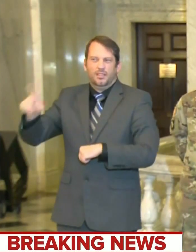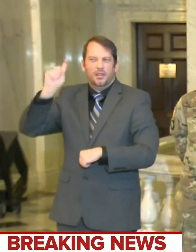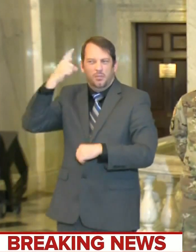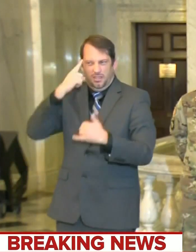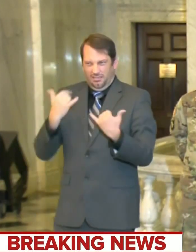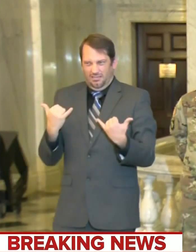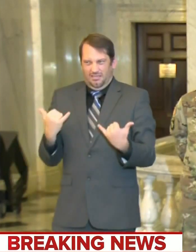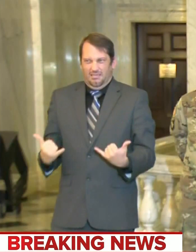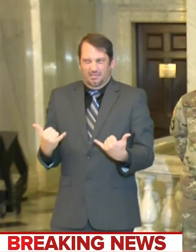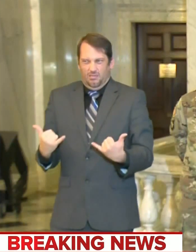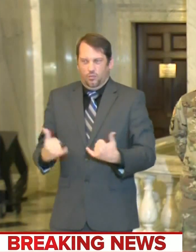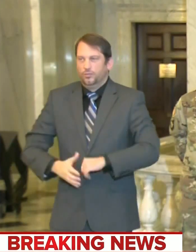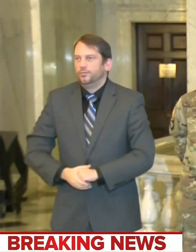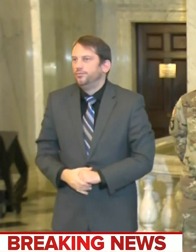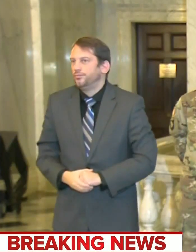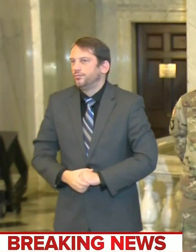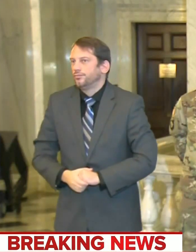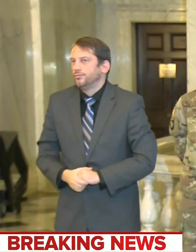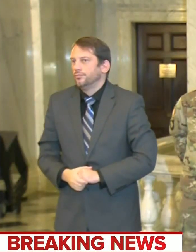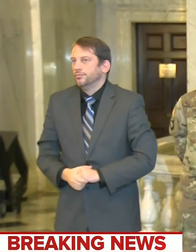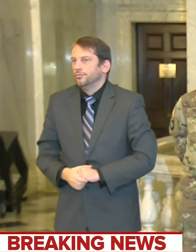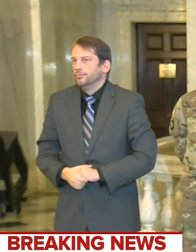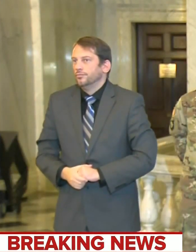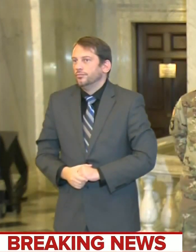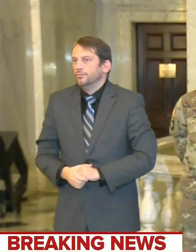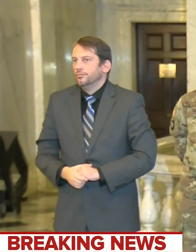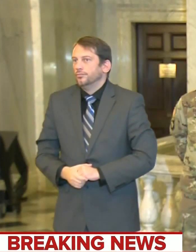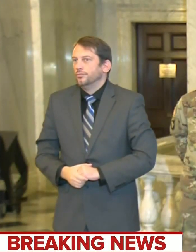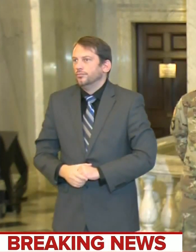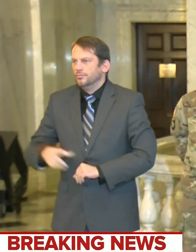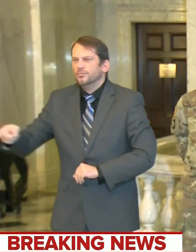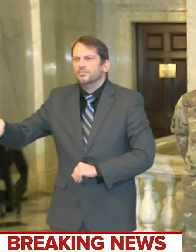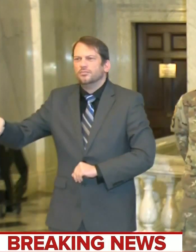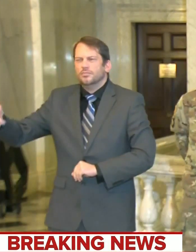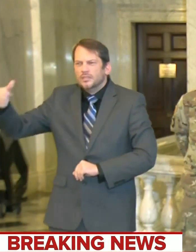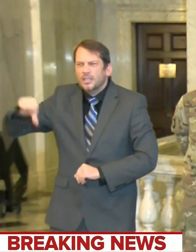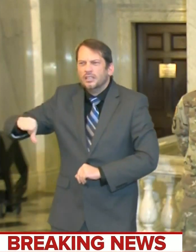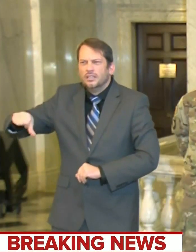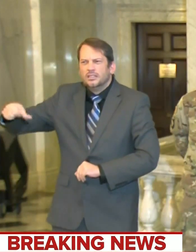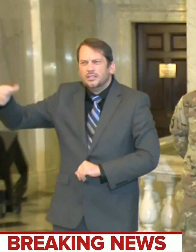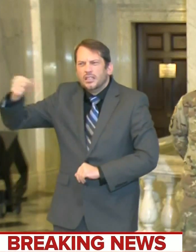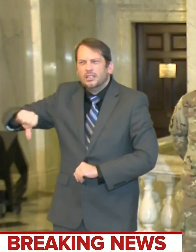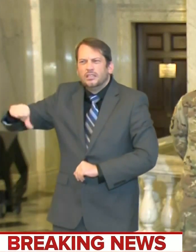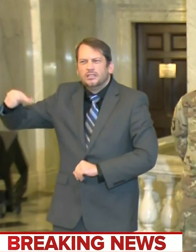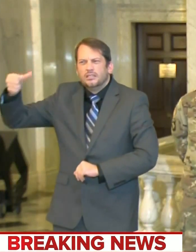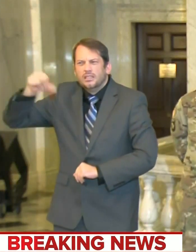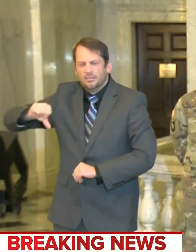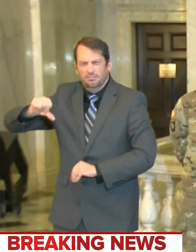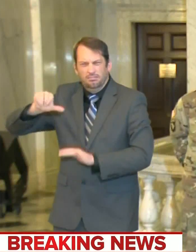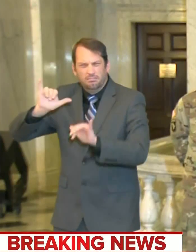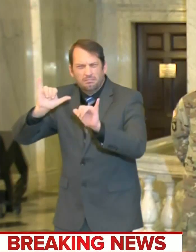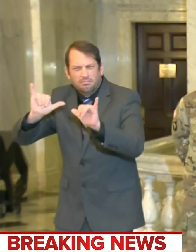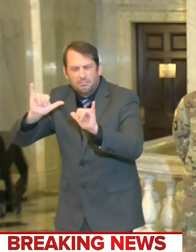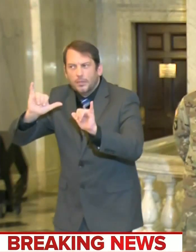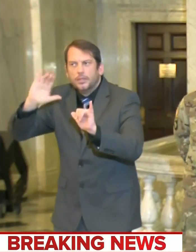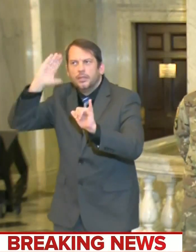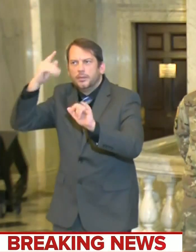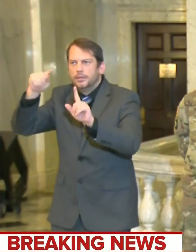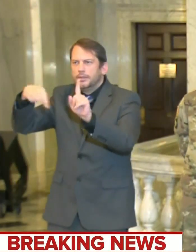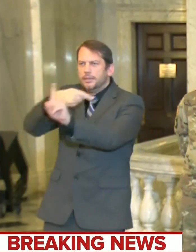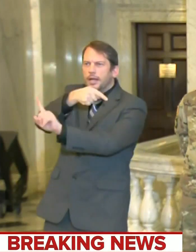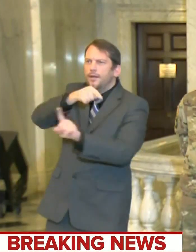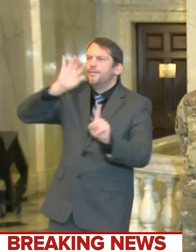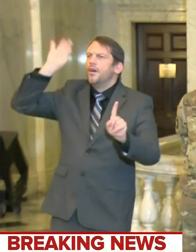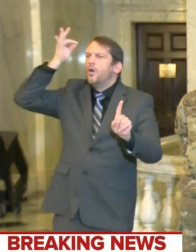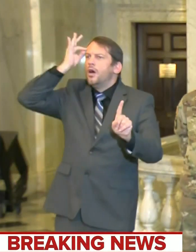repeatedly denied approval to do so. Under federal law, the mayor of the District of Columbia does not have